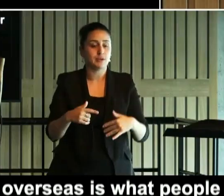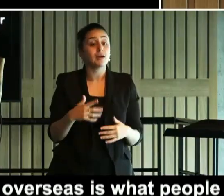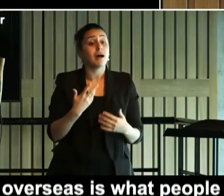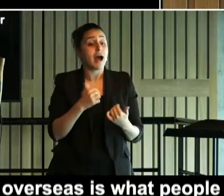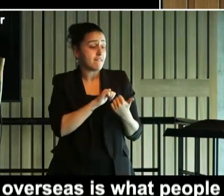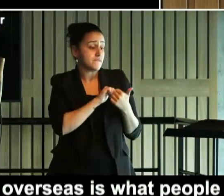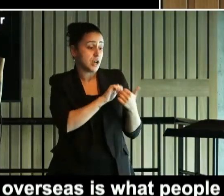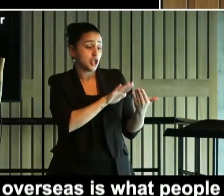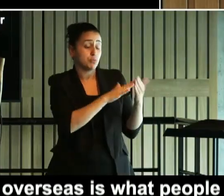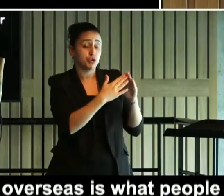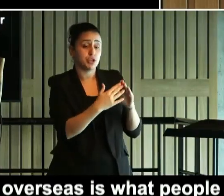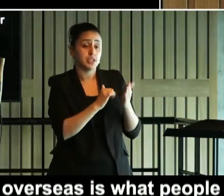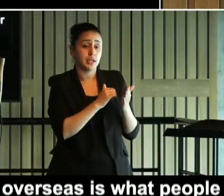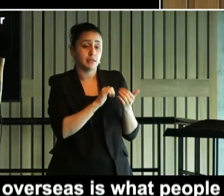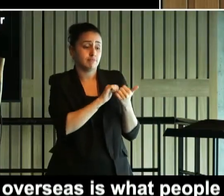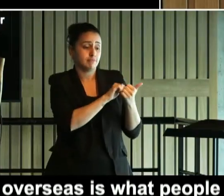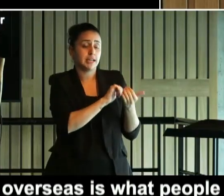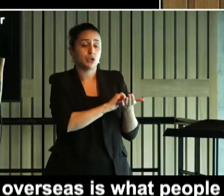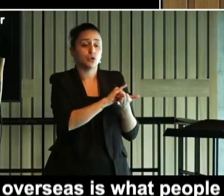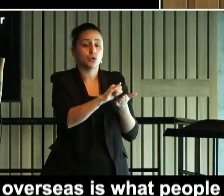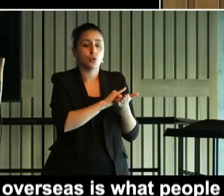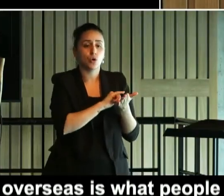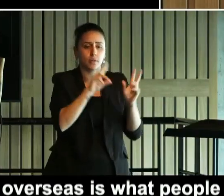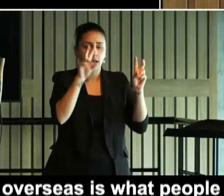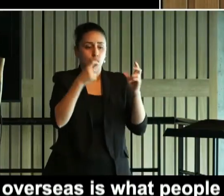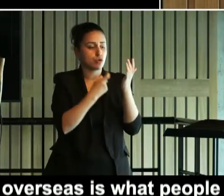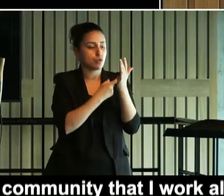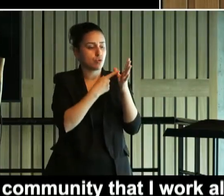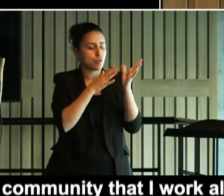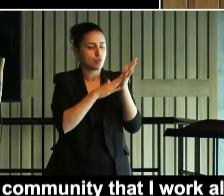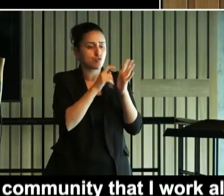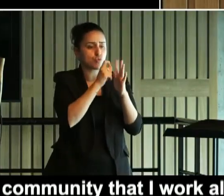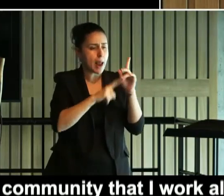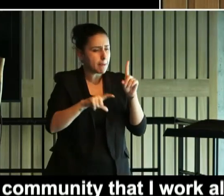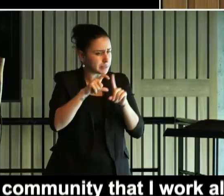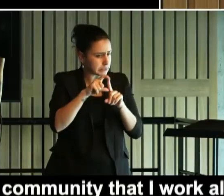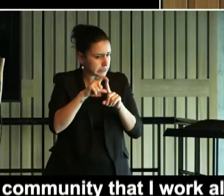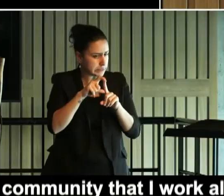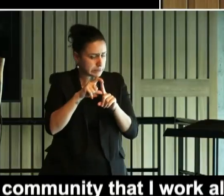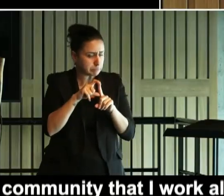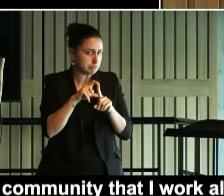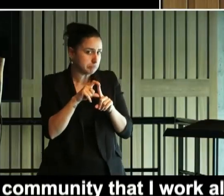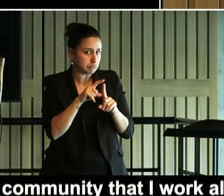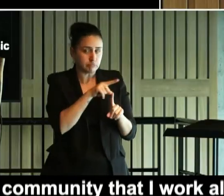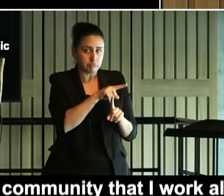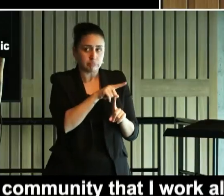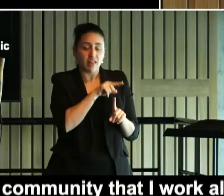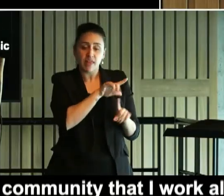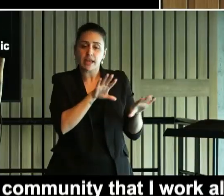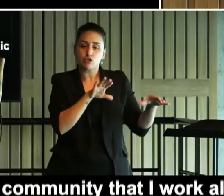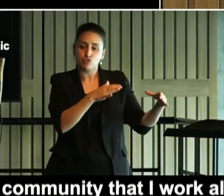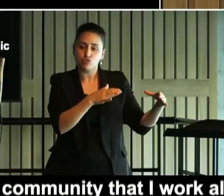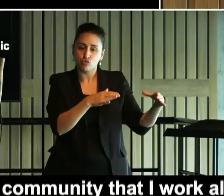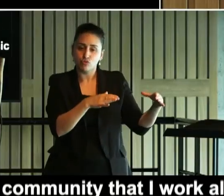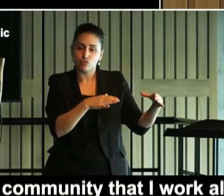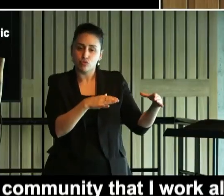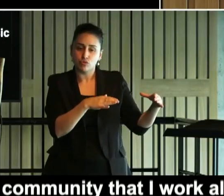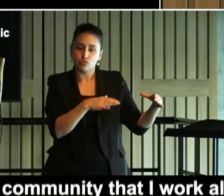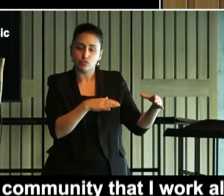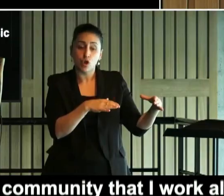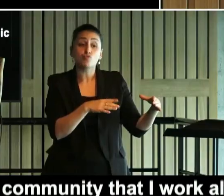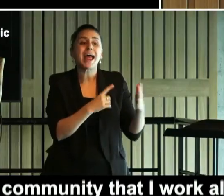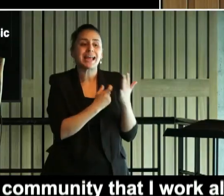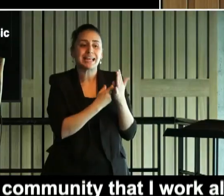and they're called Ramped. And I guess because I'm very heavily in the music space, but they're just a group of people that